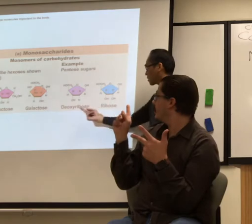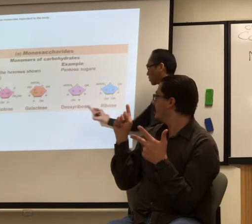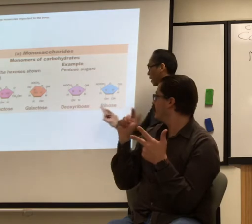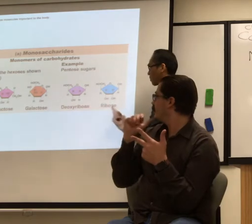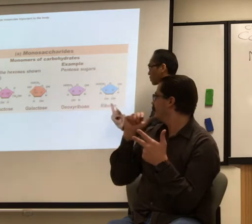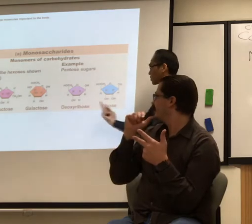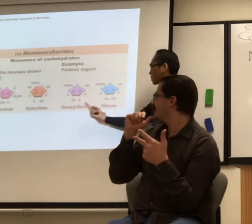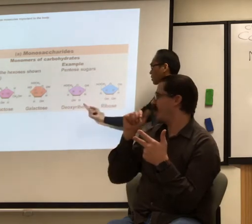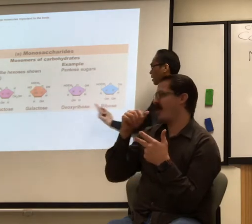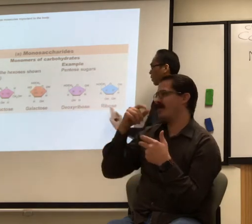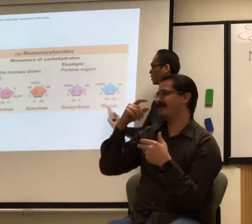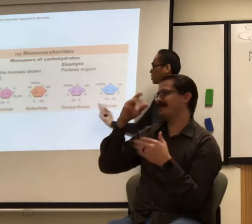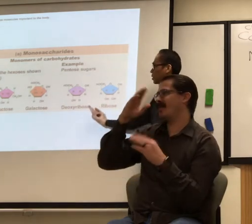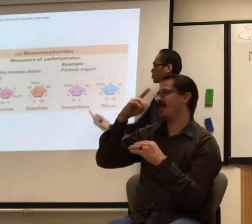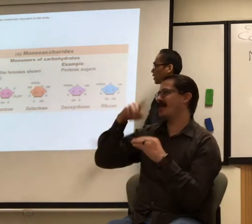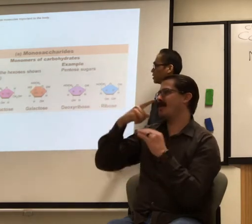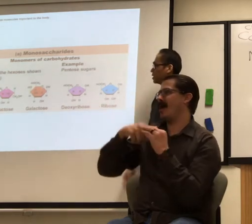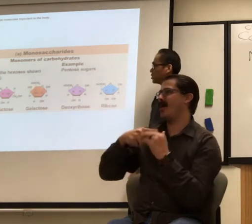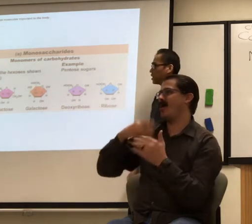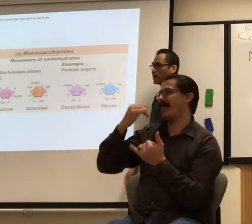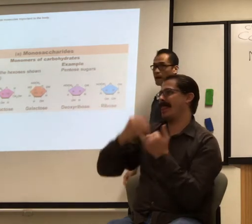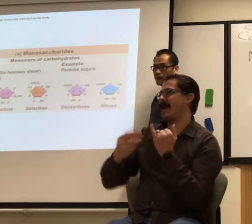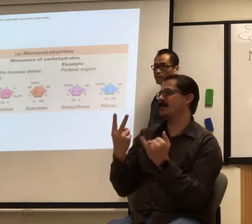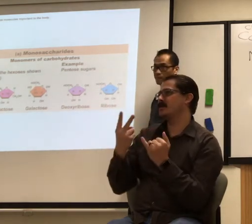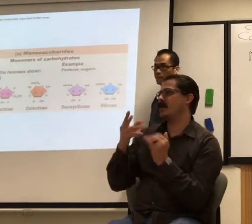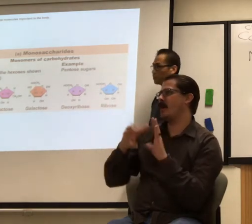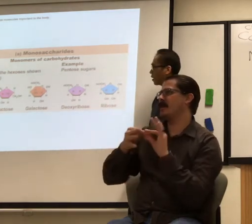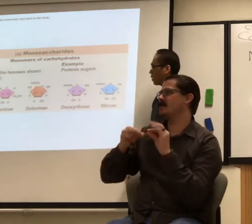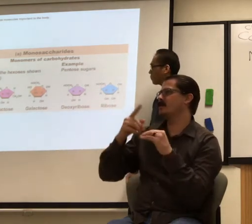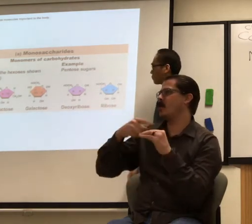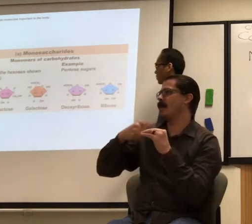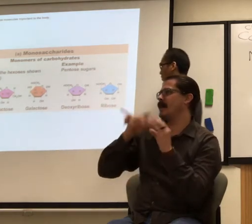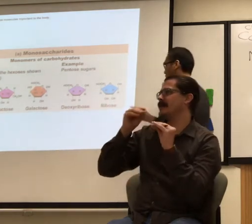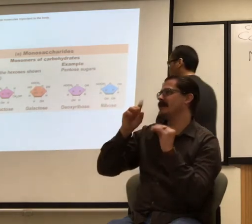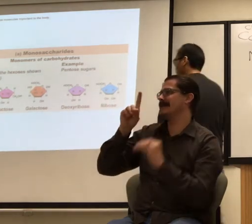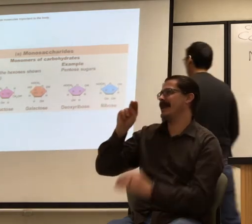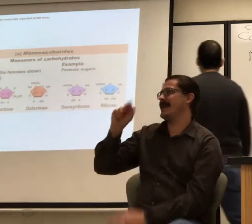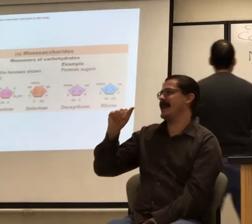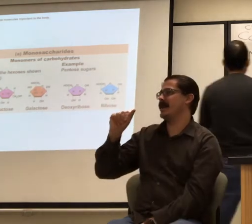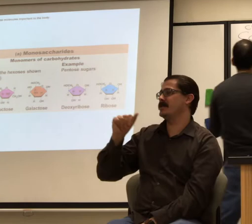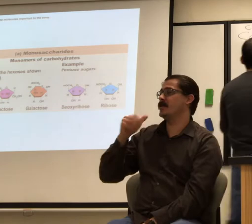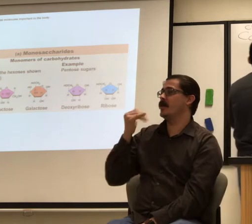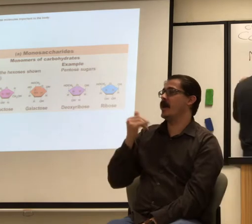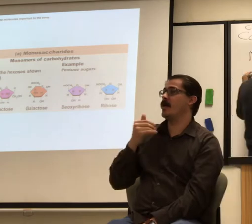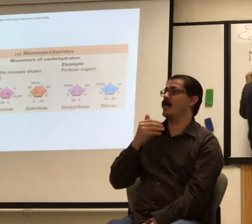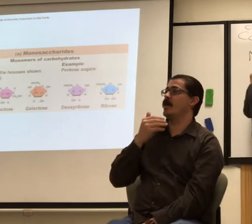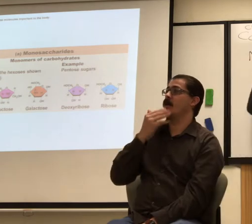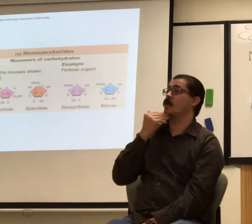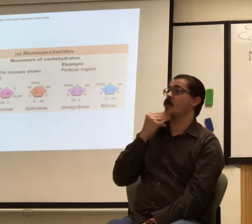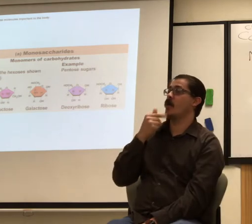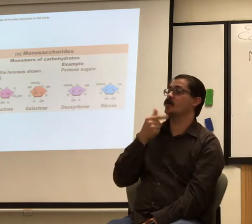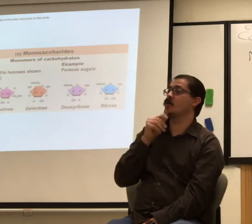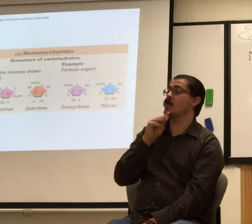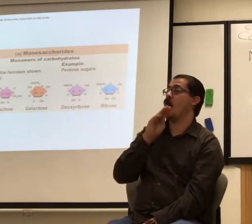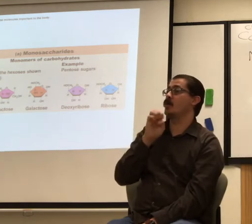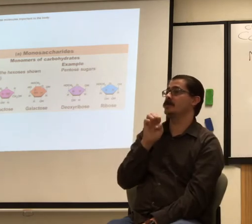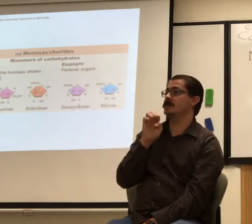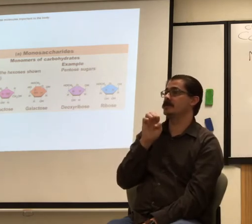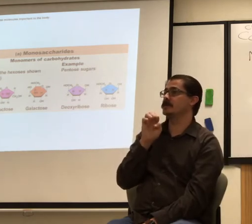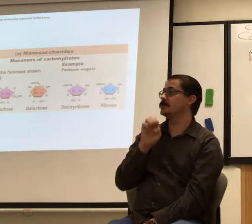ribose, deoxyribose. I'll mention those when I teach DNA. Okay, so glucose.